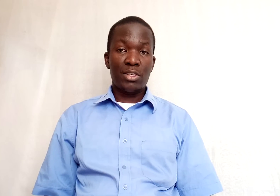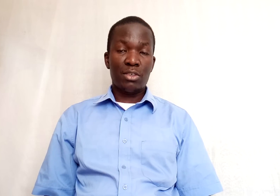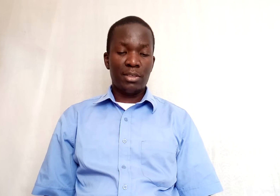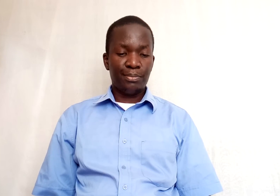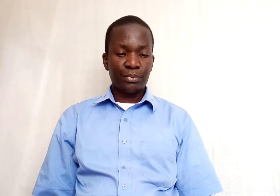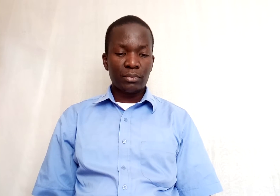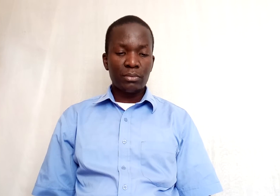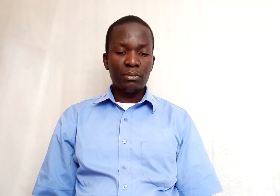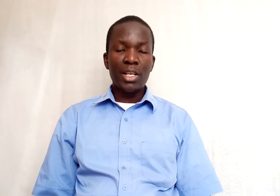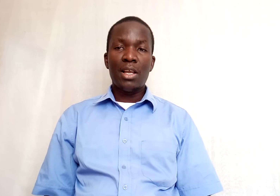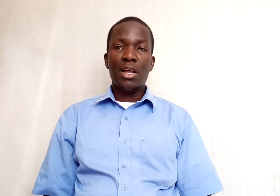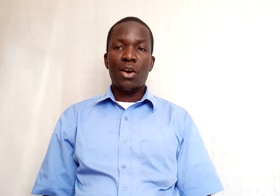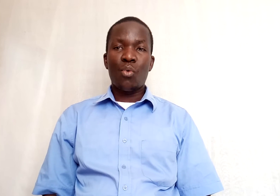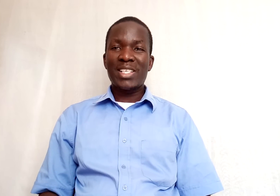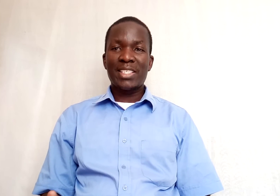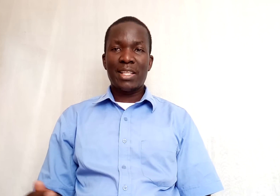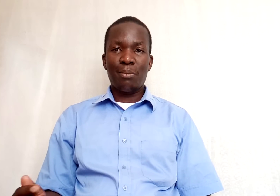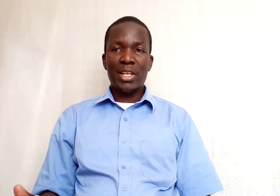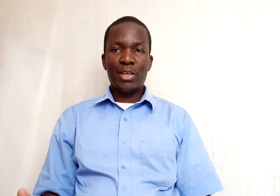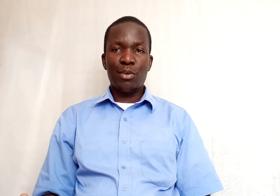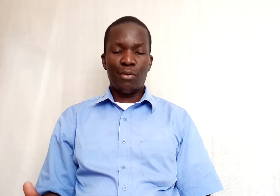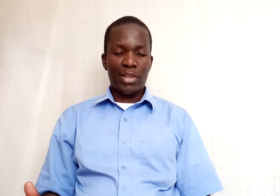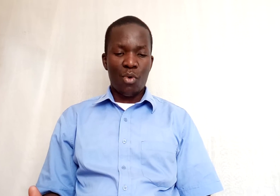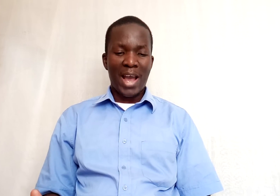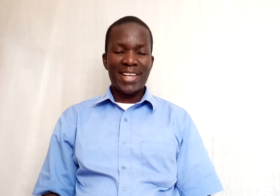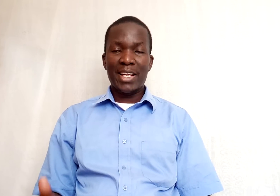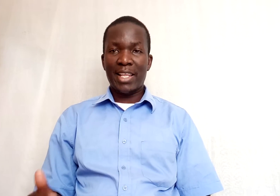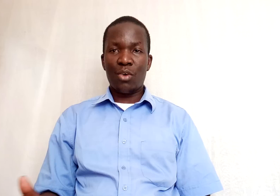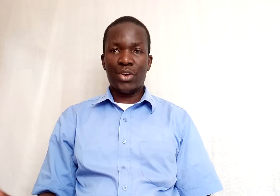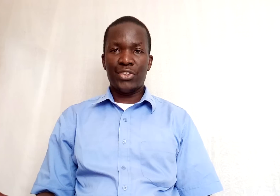question, what is the meaning of the word language?